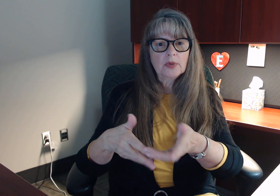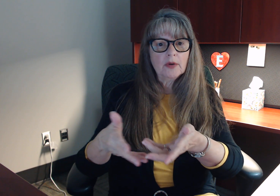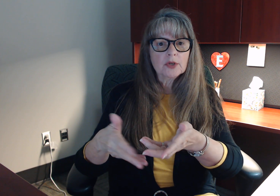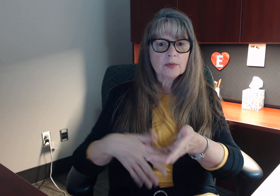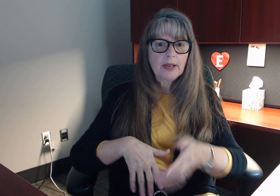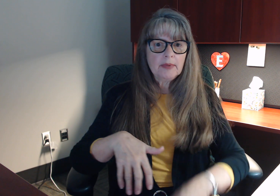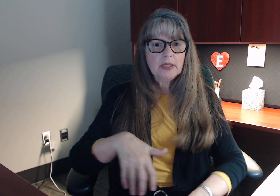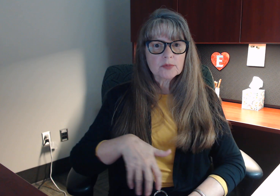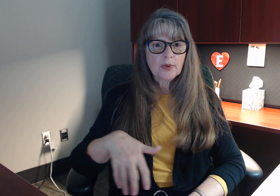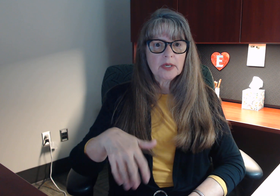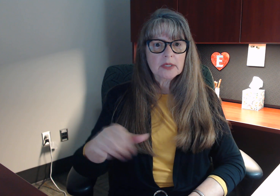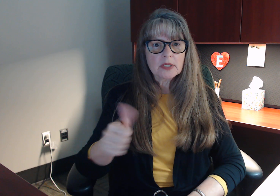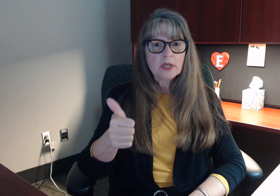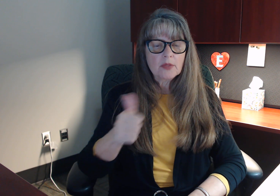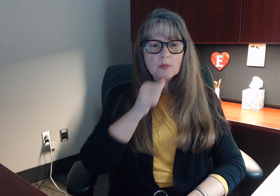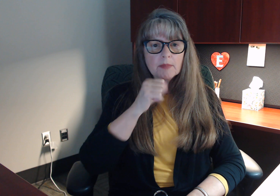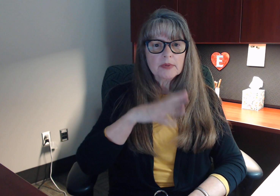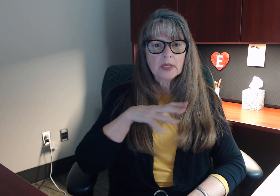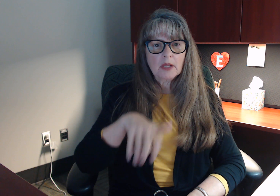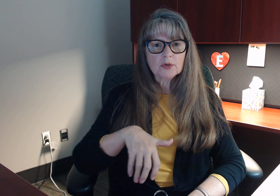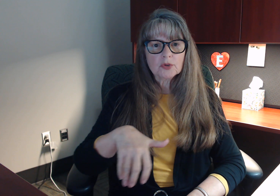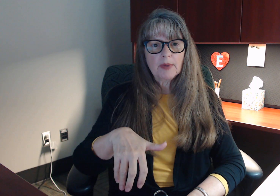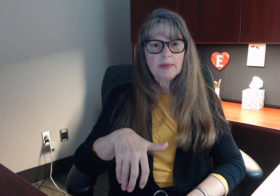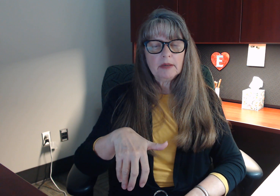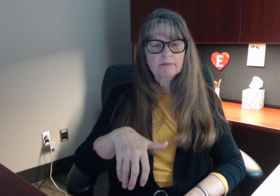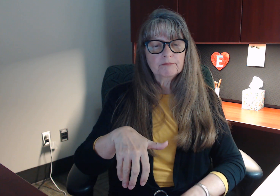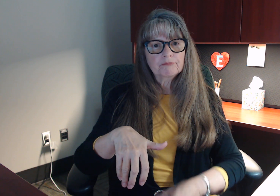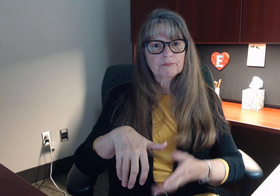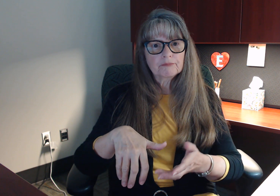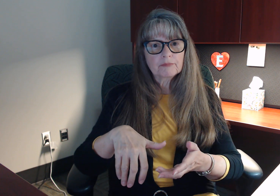carries your baby, is pregnant as another woman that carries your baby.